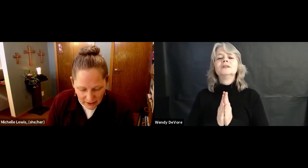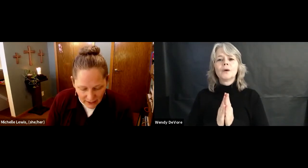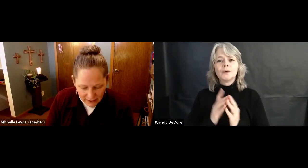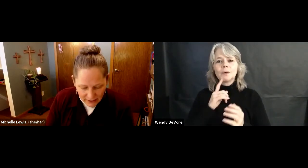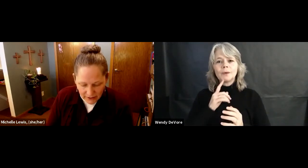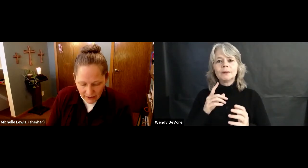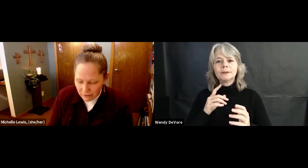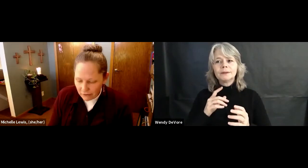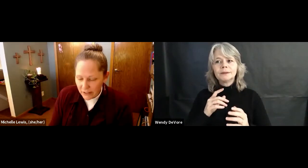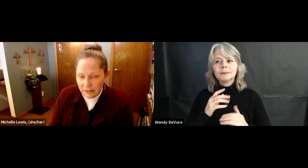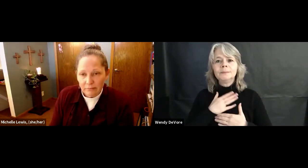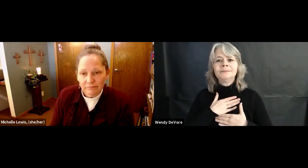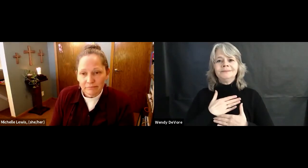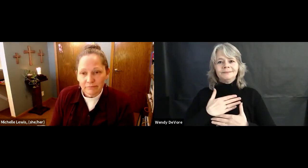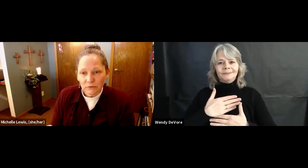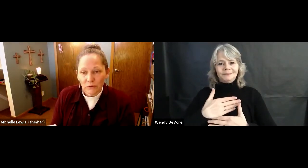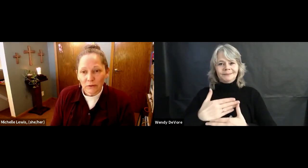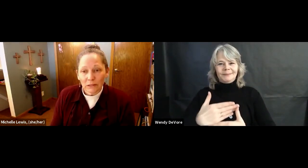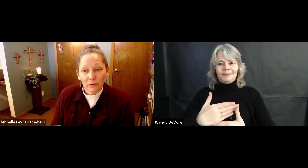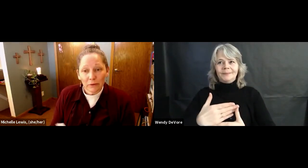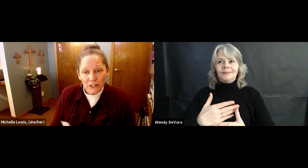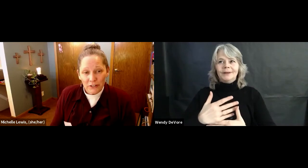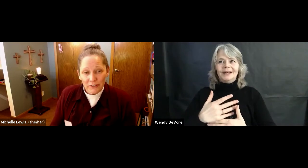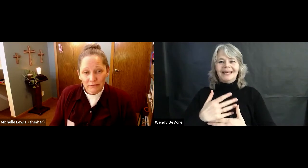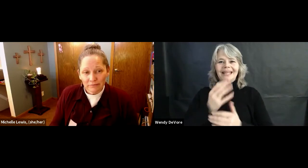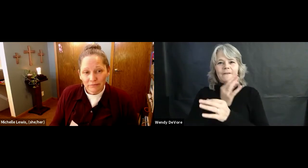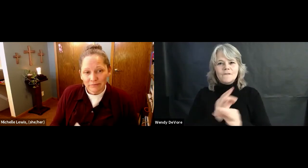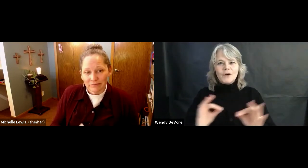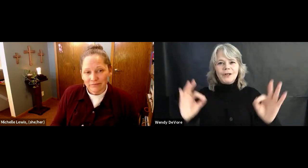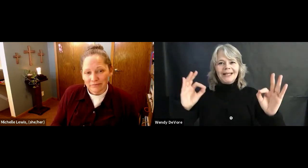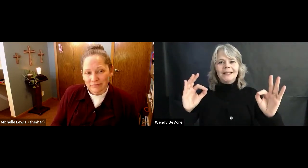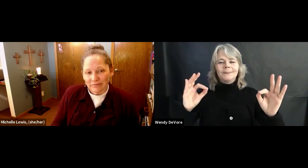the idea of freedom or liberation,